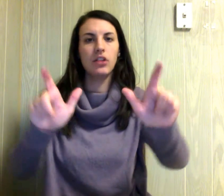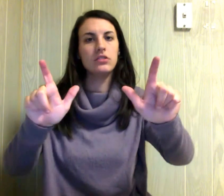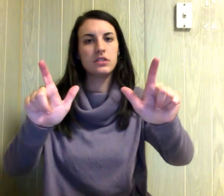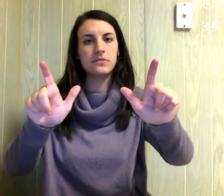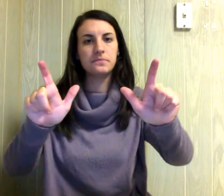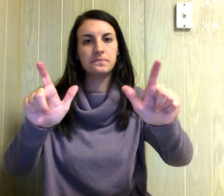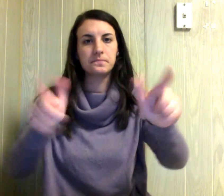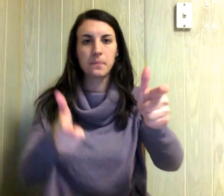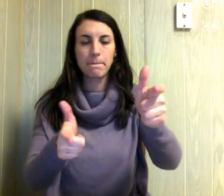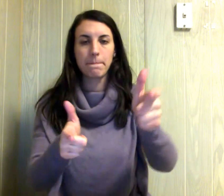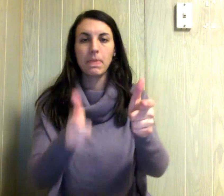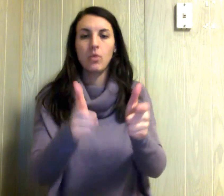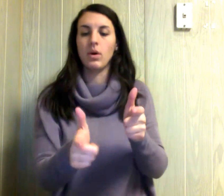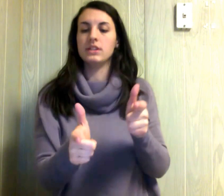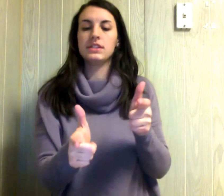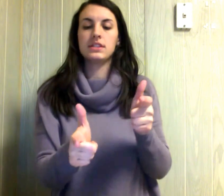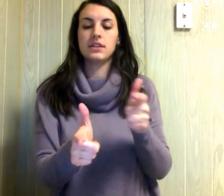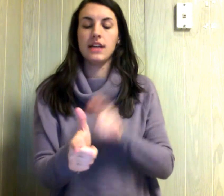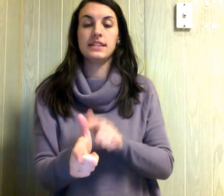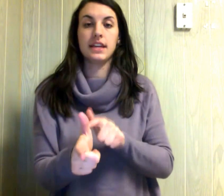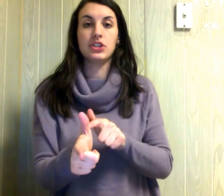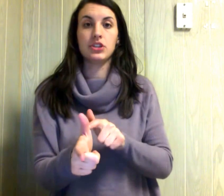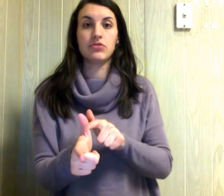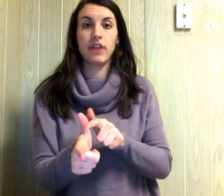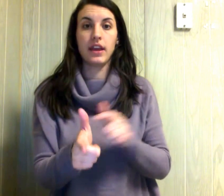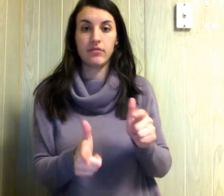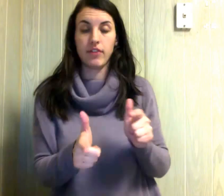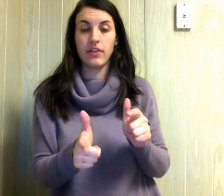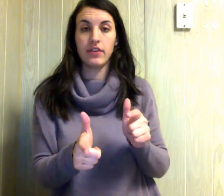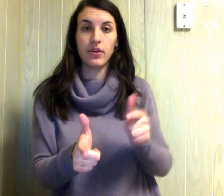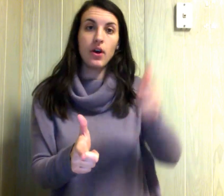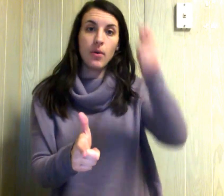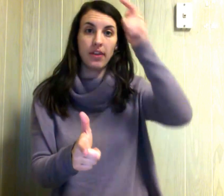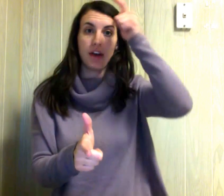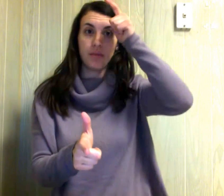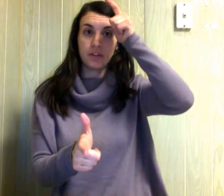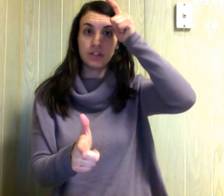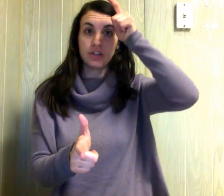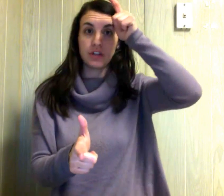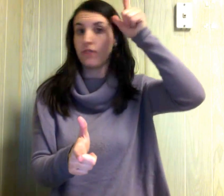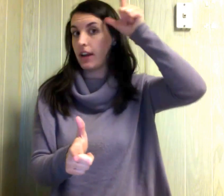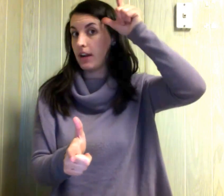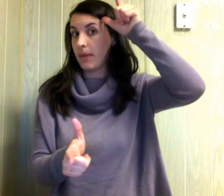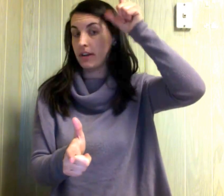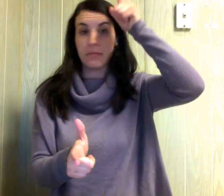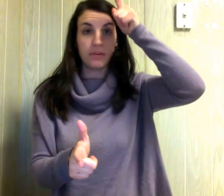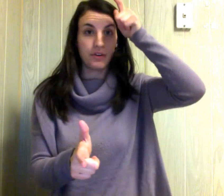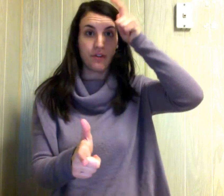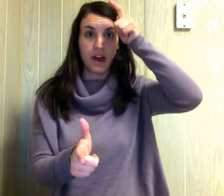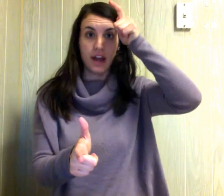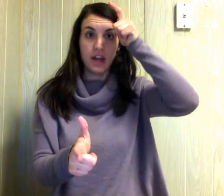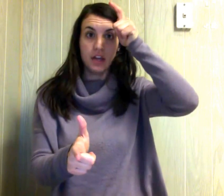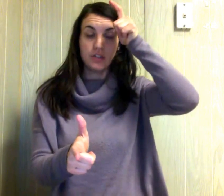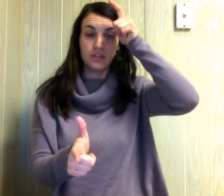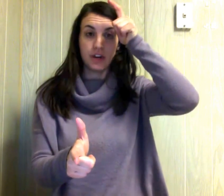L's. One's stationed right in front of you, while the other one starts right here by your temple and your forehead. So you start